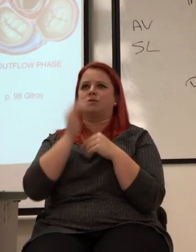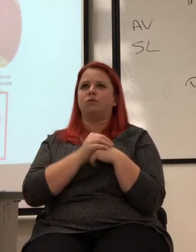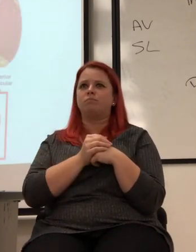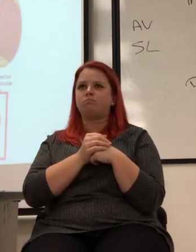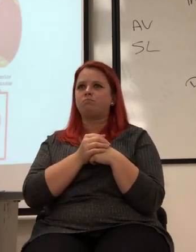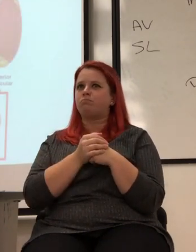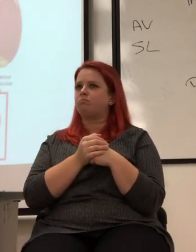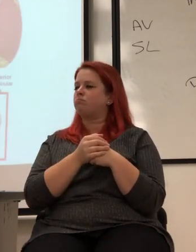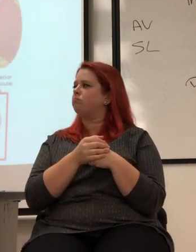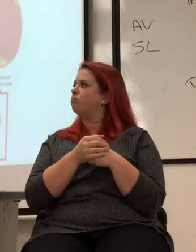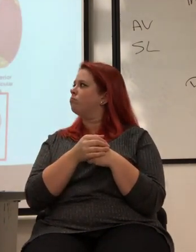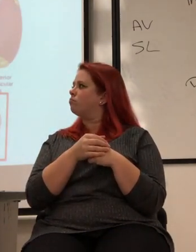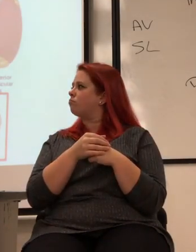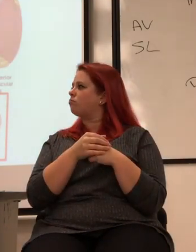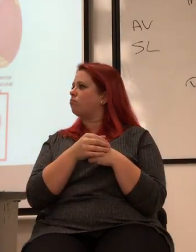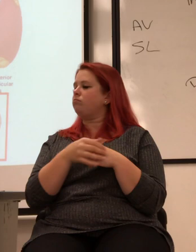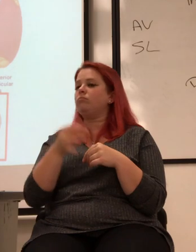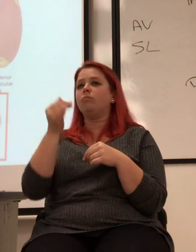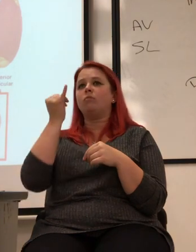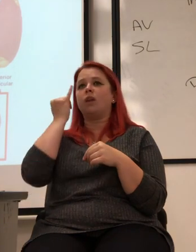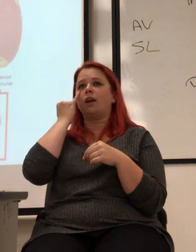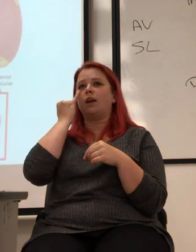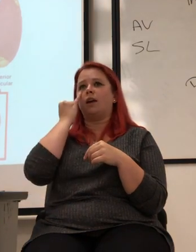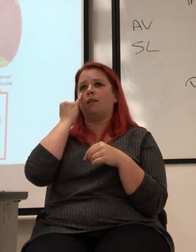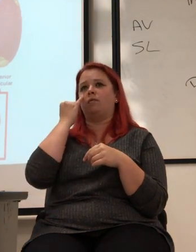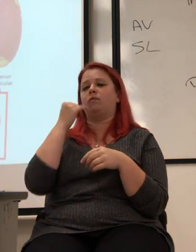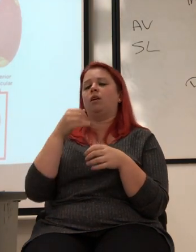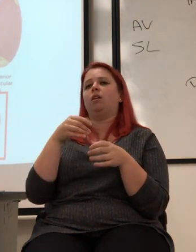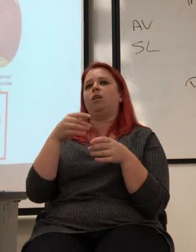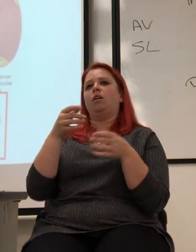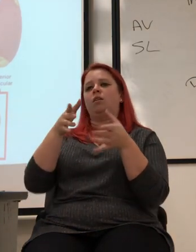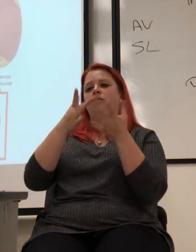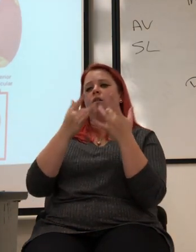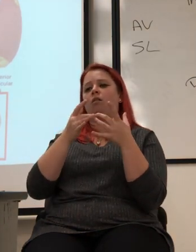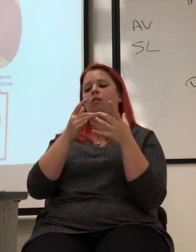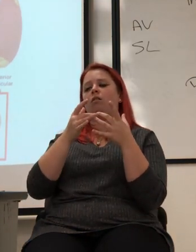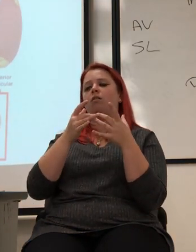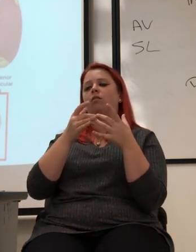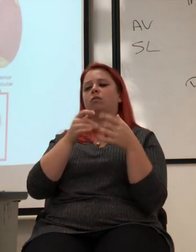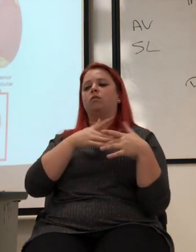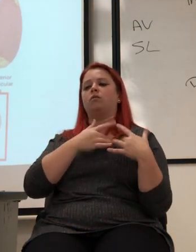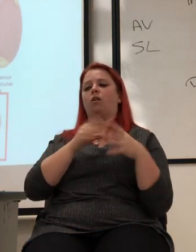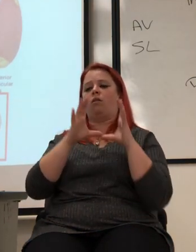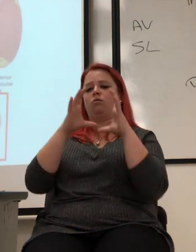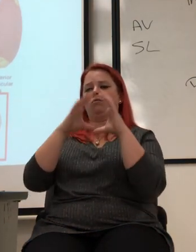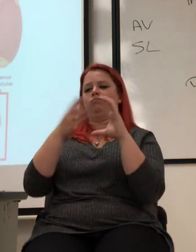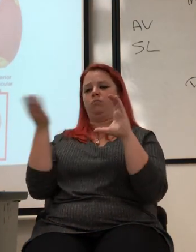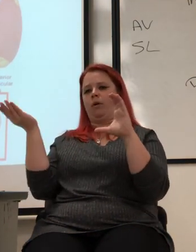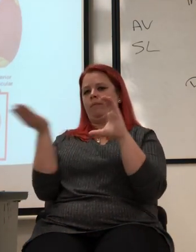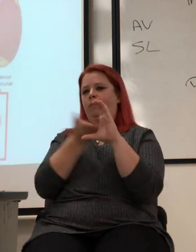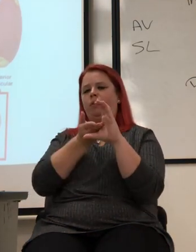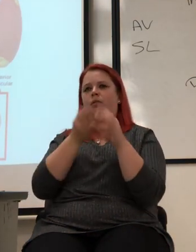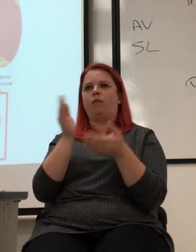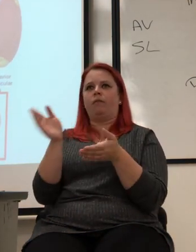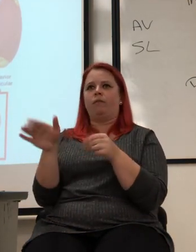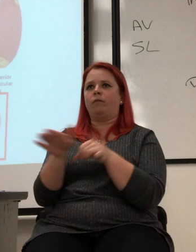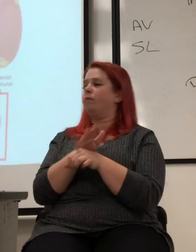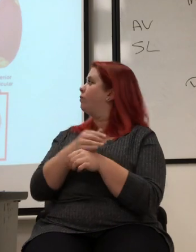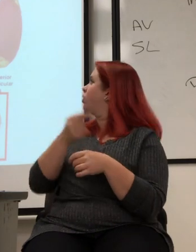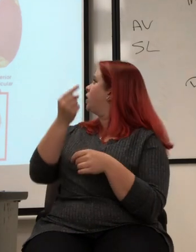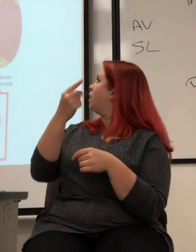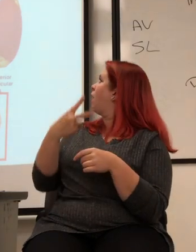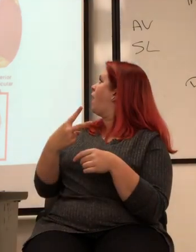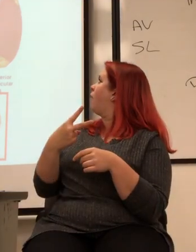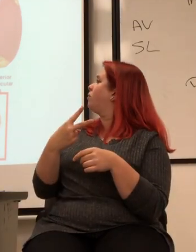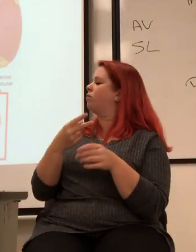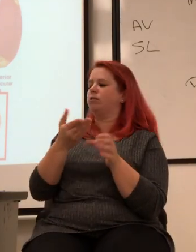basically. If you cut the heart in this plane, just totally cut it in half like that, and you're going to look at